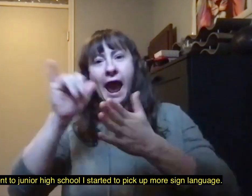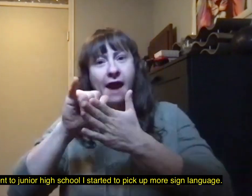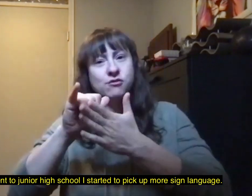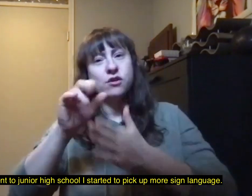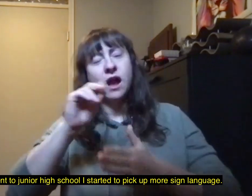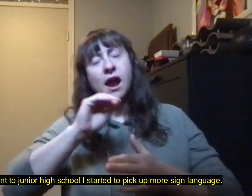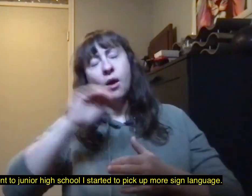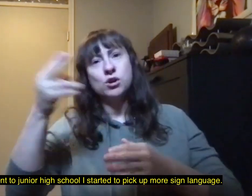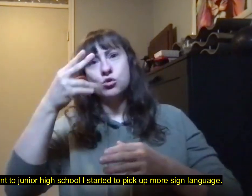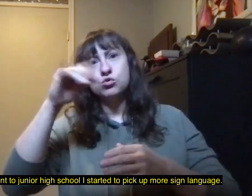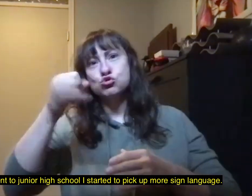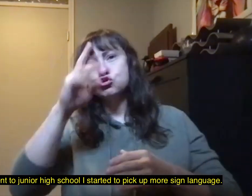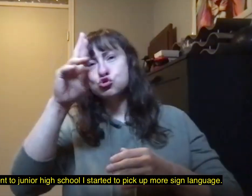to pick up more sign language.